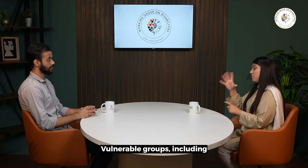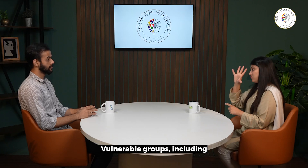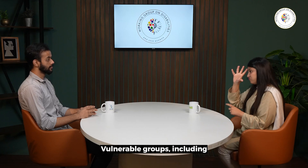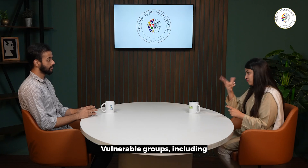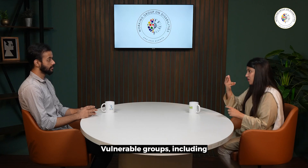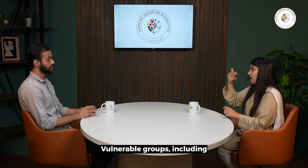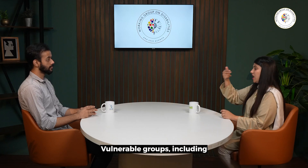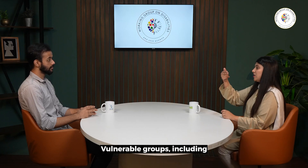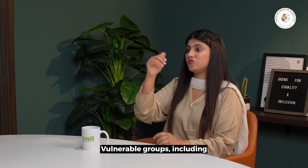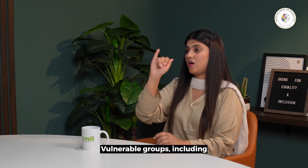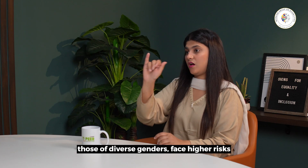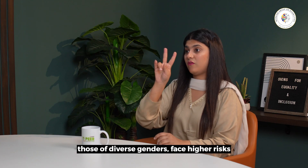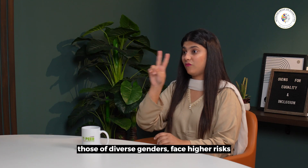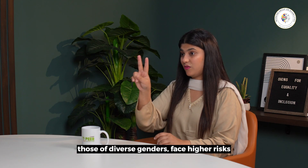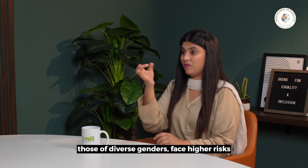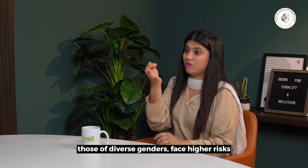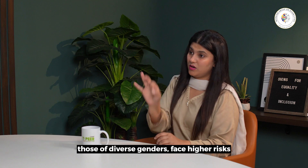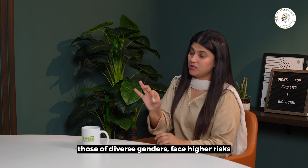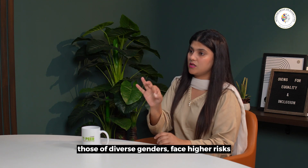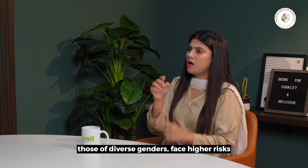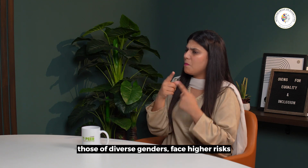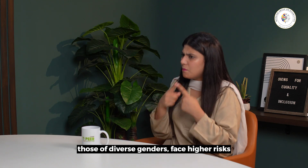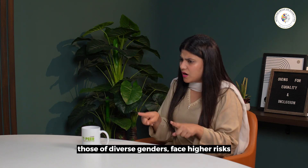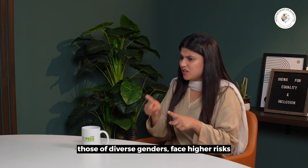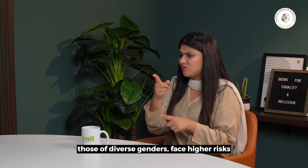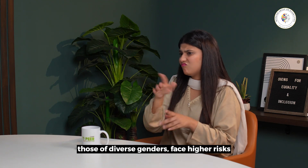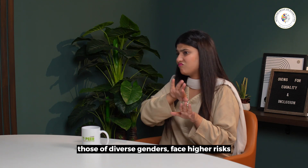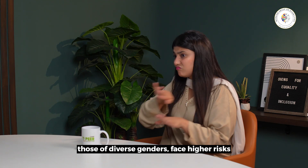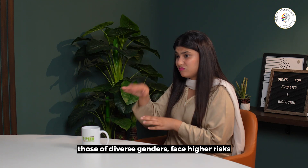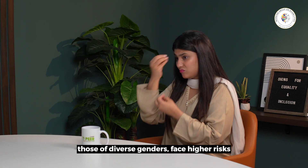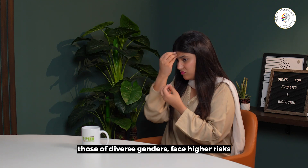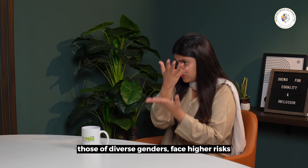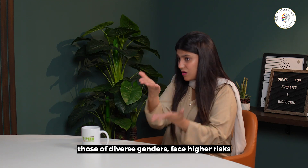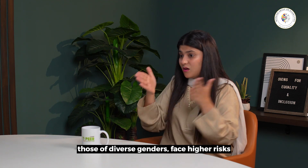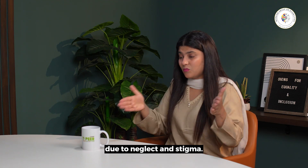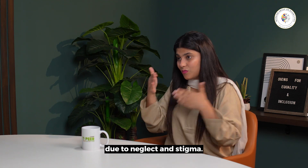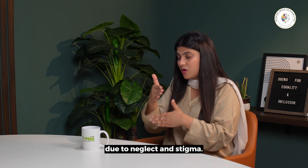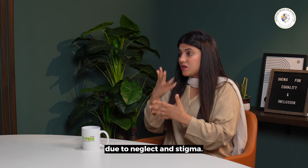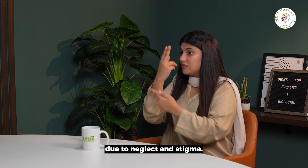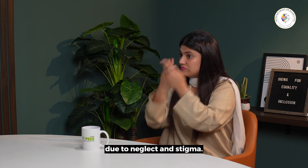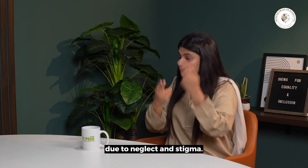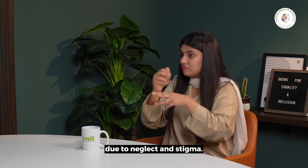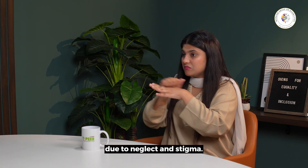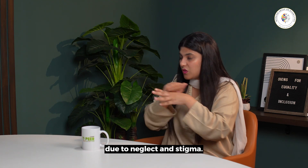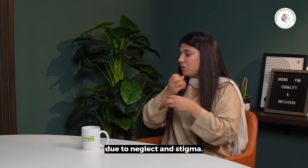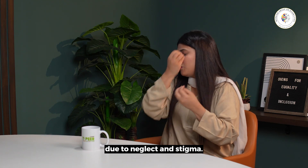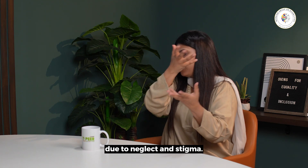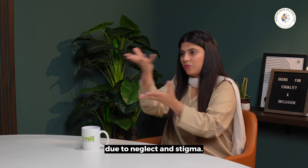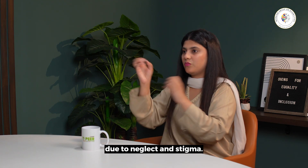Vulnerable groups, including those of diverse genders, face higher risk due to neglect and stigma.